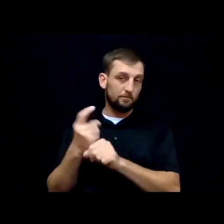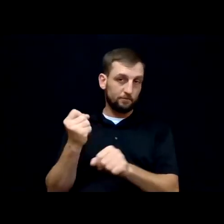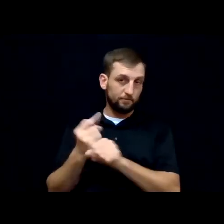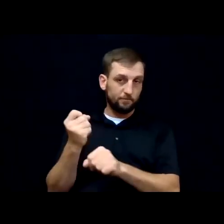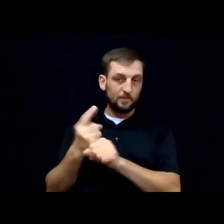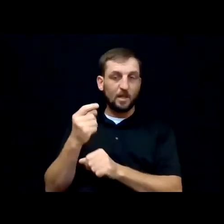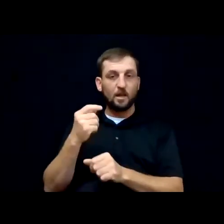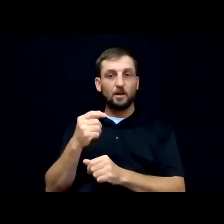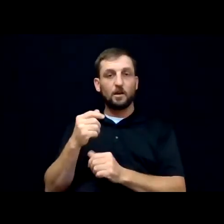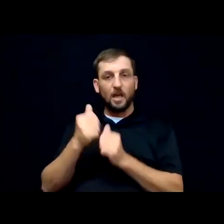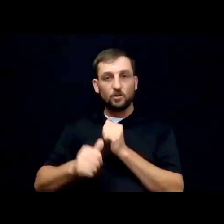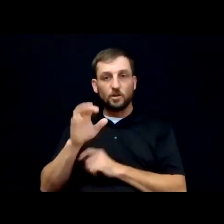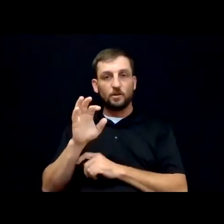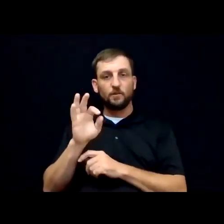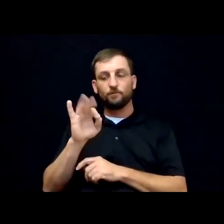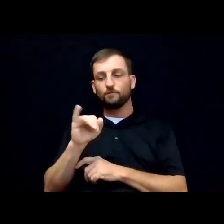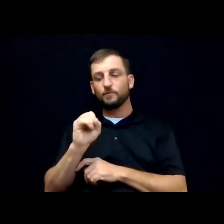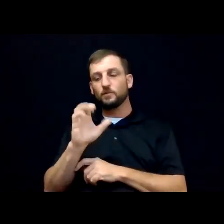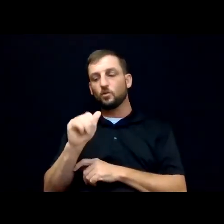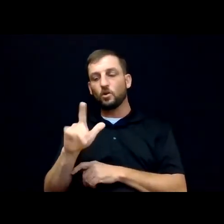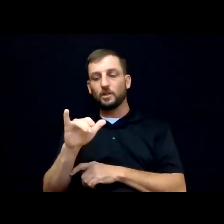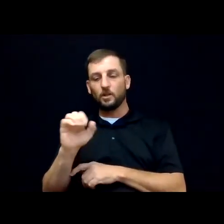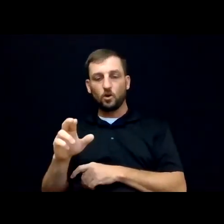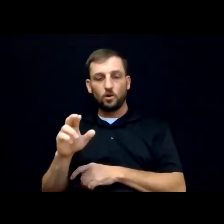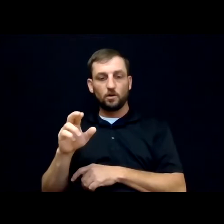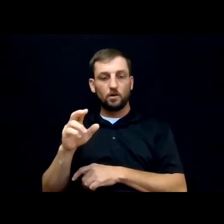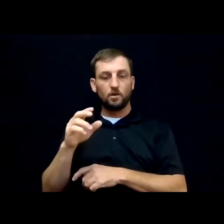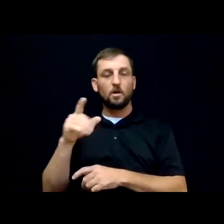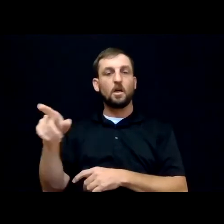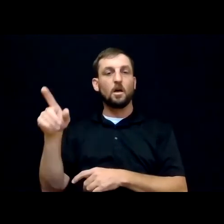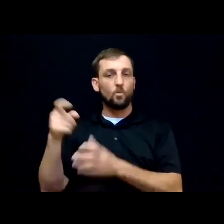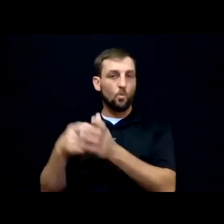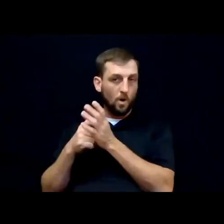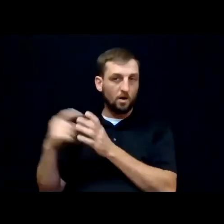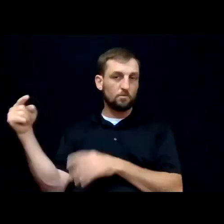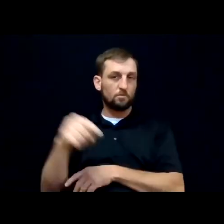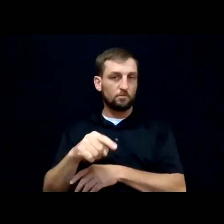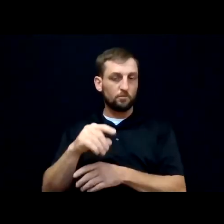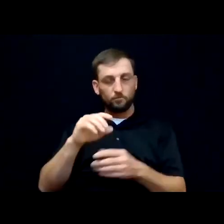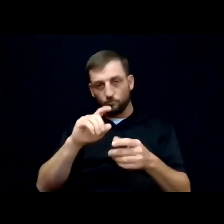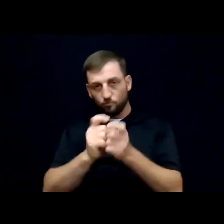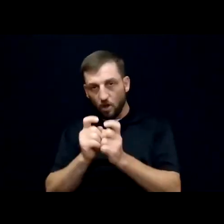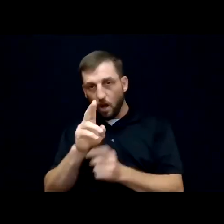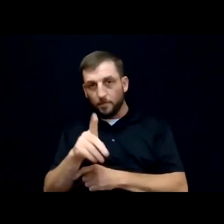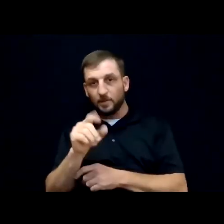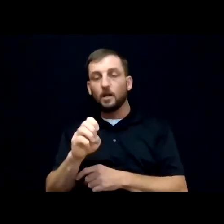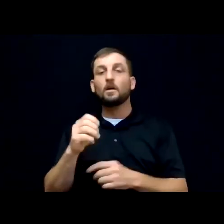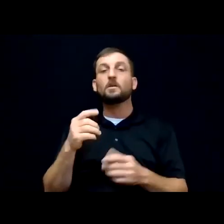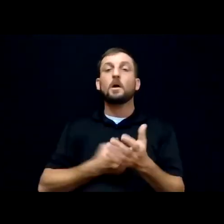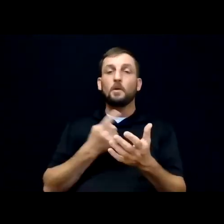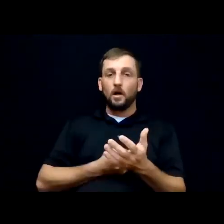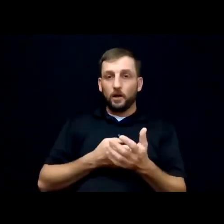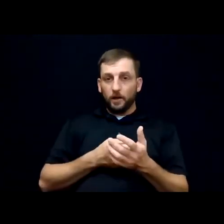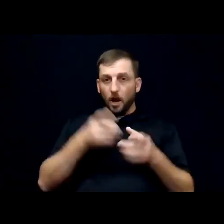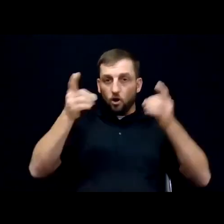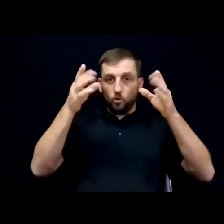fiscal year, they're required to go in and update the information. Sometimes we do tend to have a turnover with directors, but not